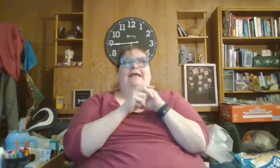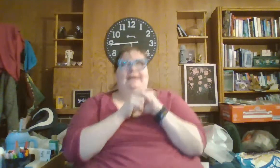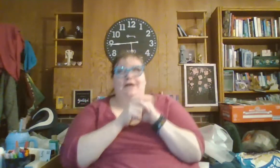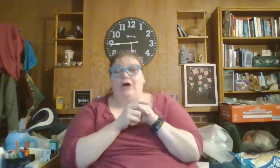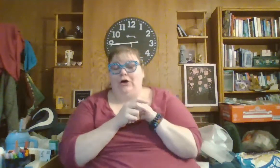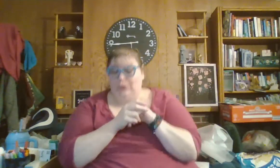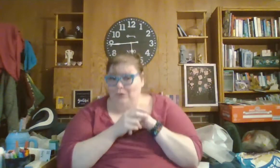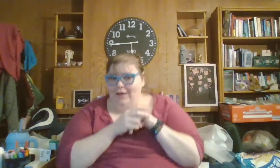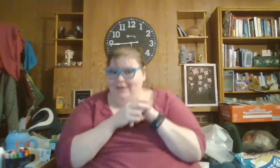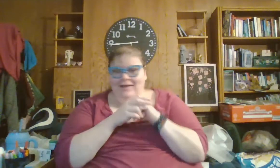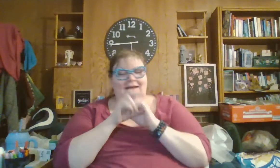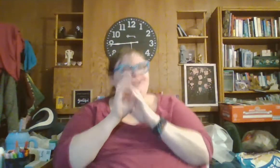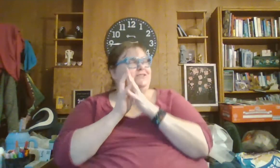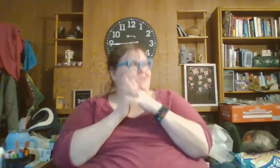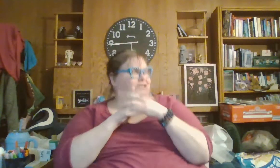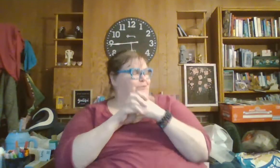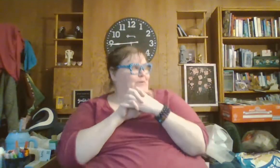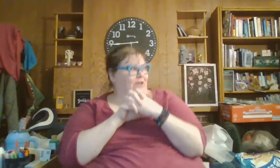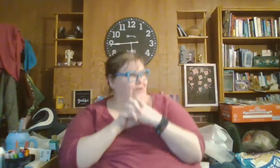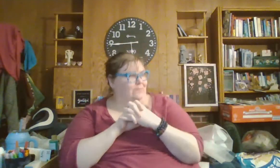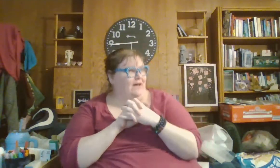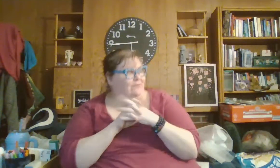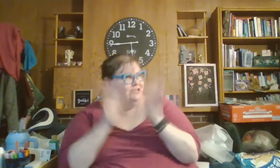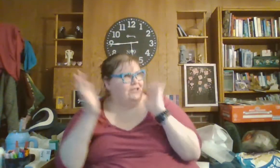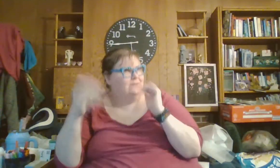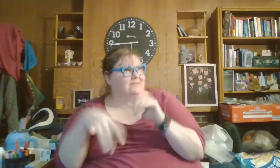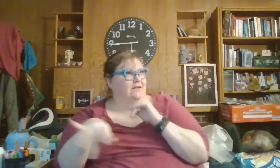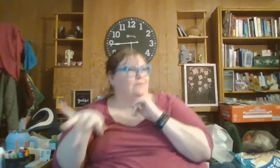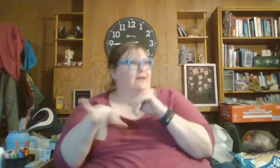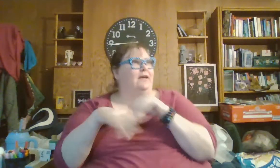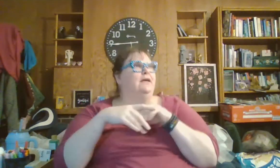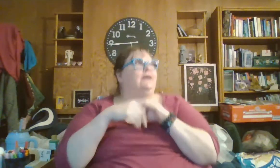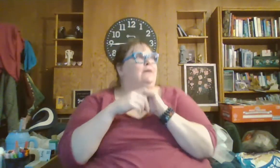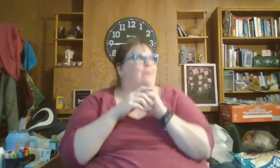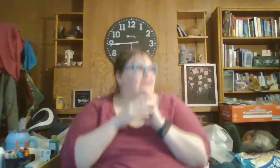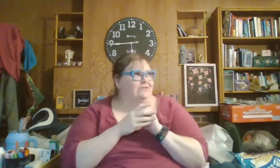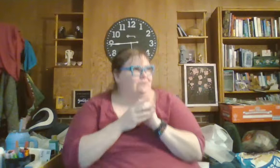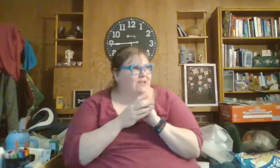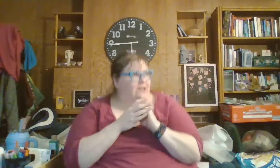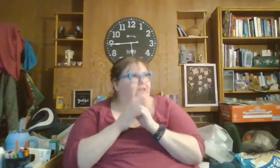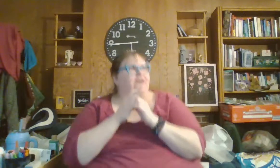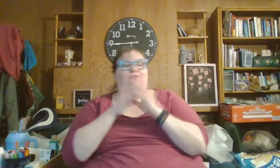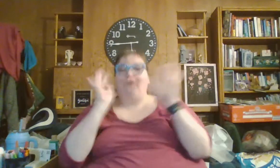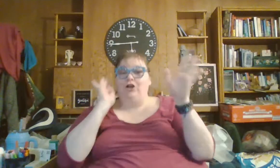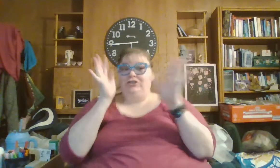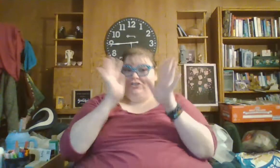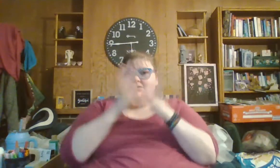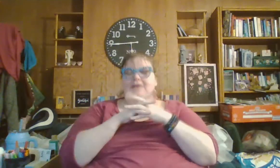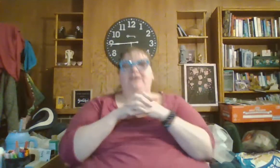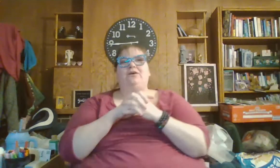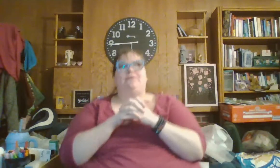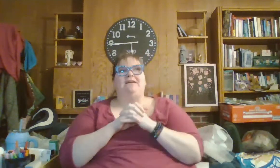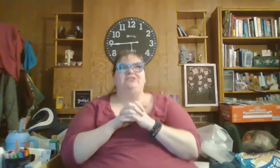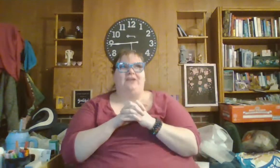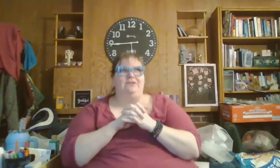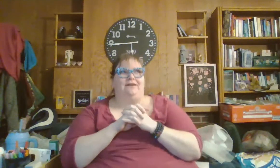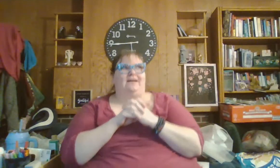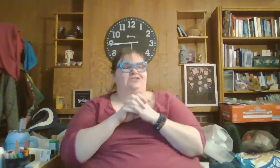Lady O, as she said she will be going by when she comes on my YouTube channel, for just about a year. We met in January last